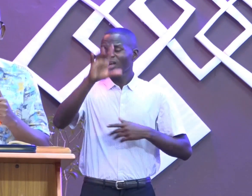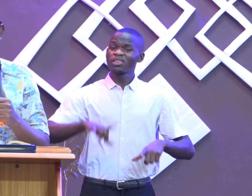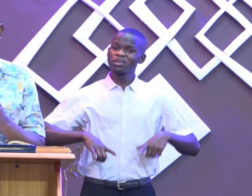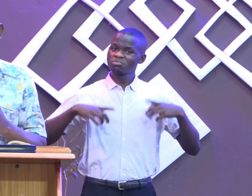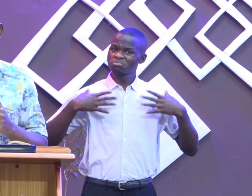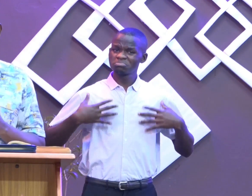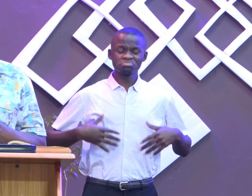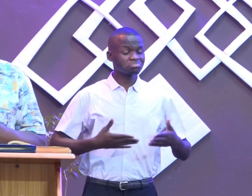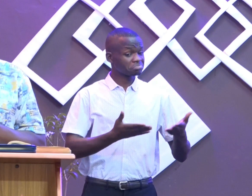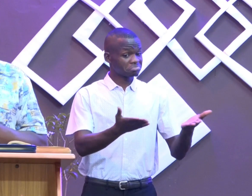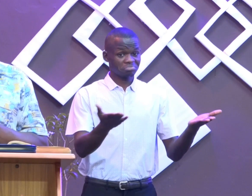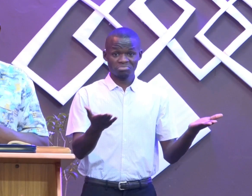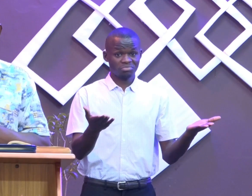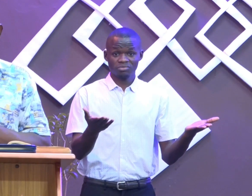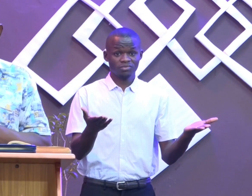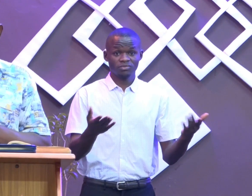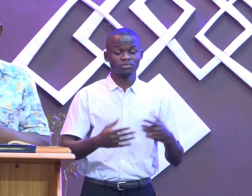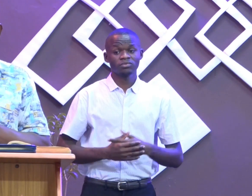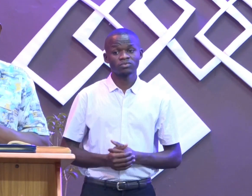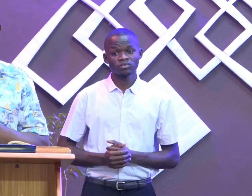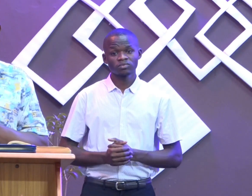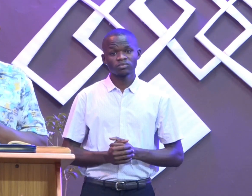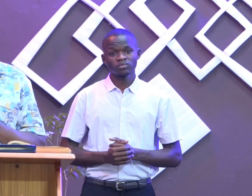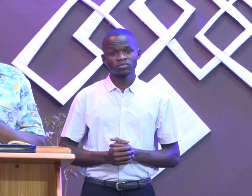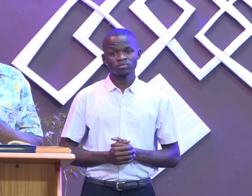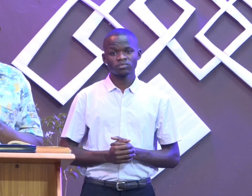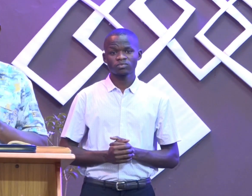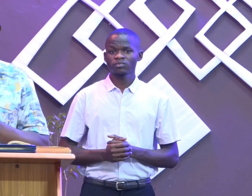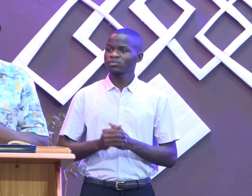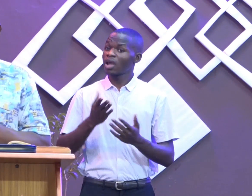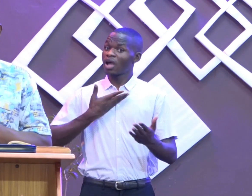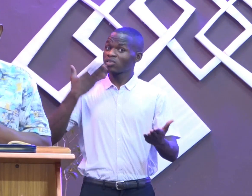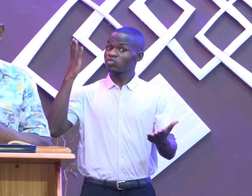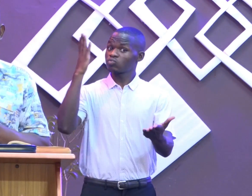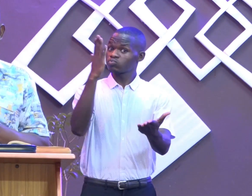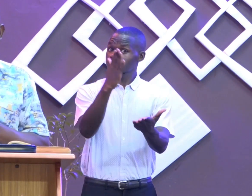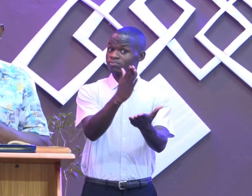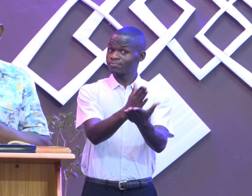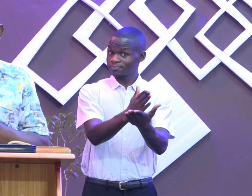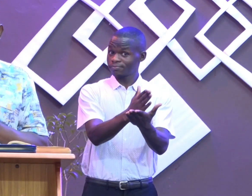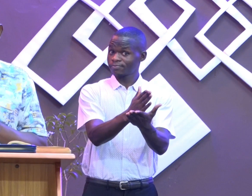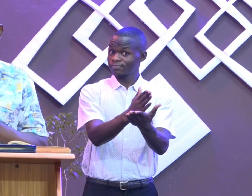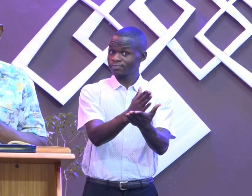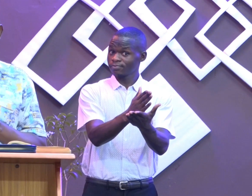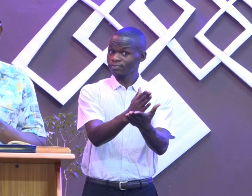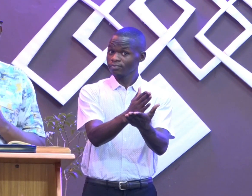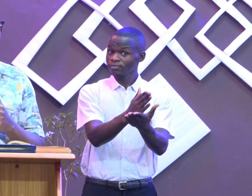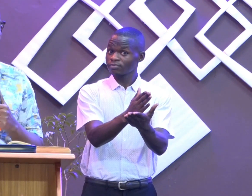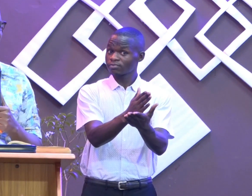weaknesses. It's amazing, that's how the physical life is. It has an end.